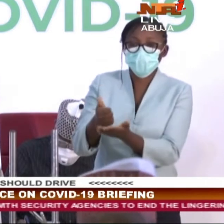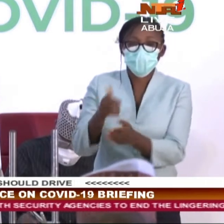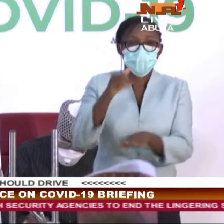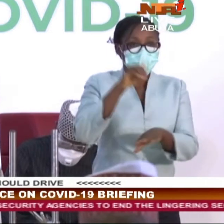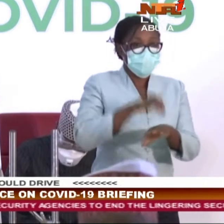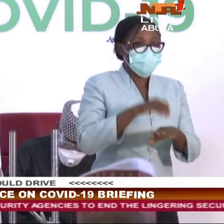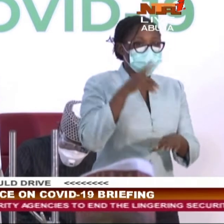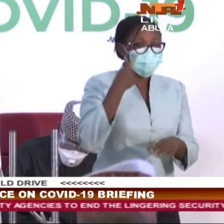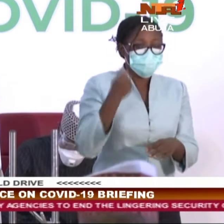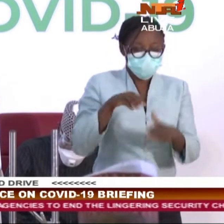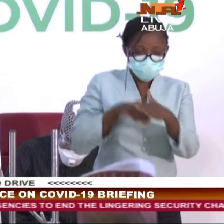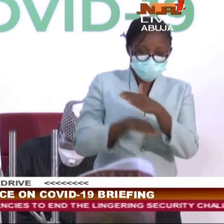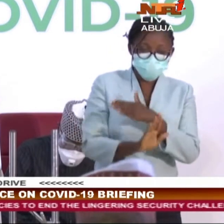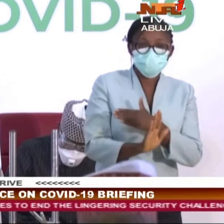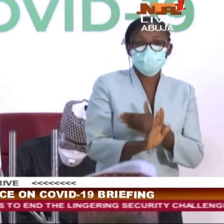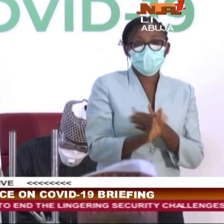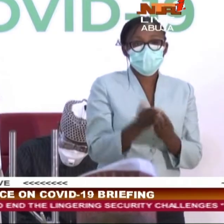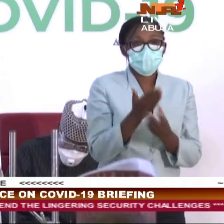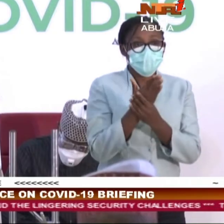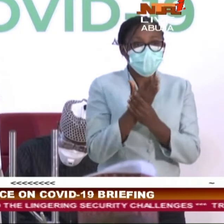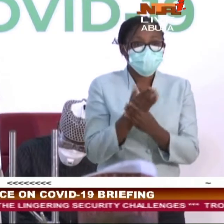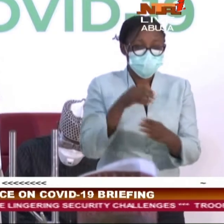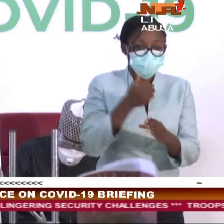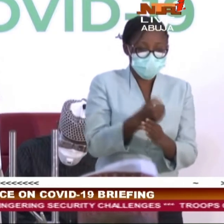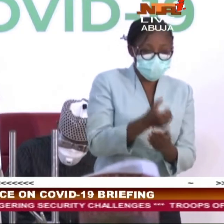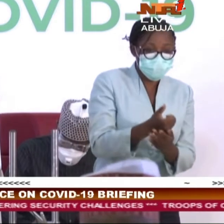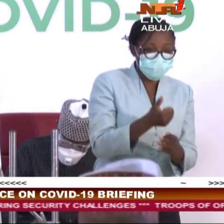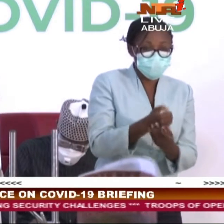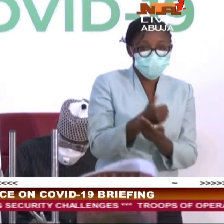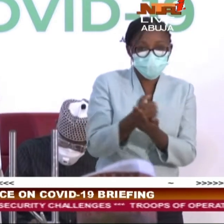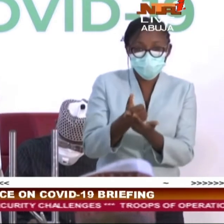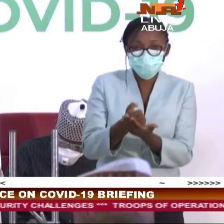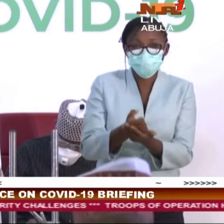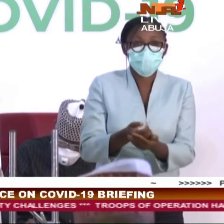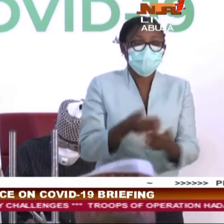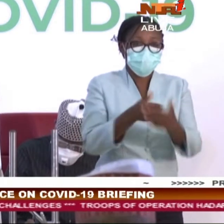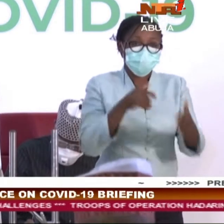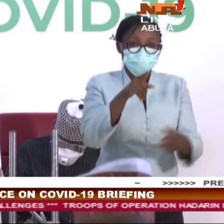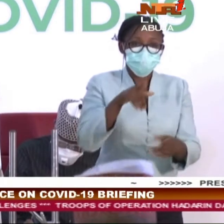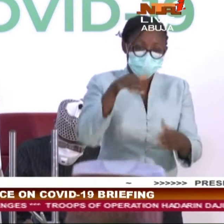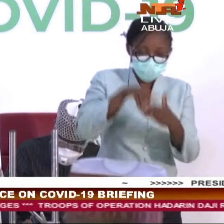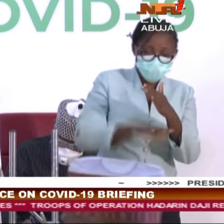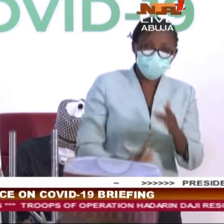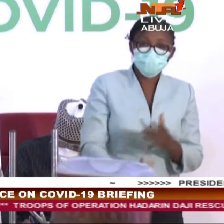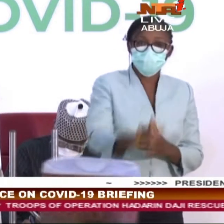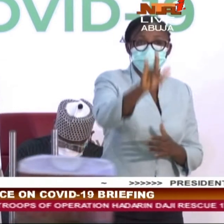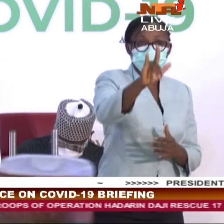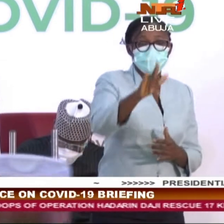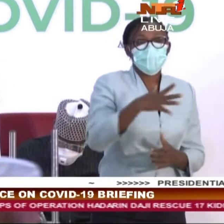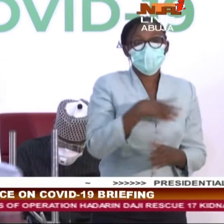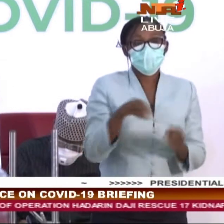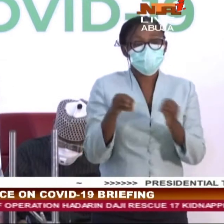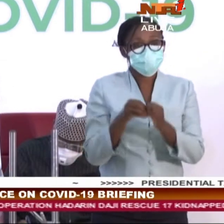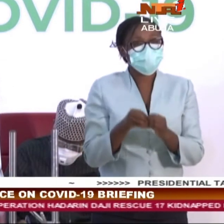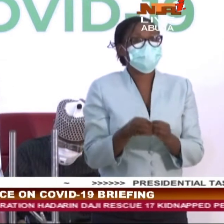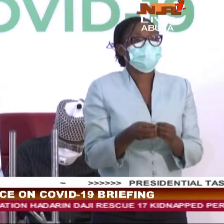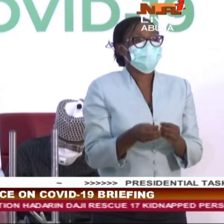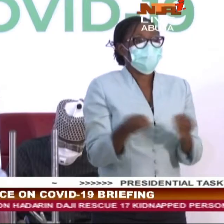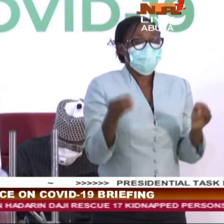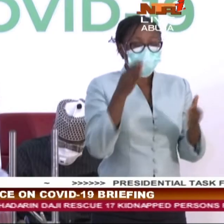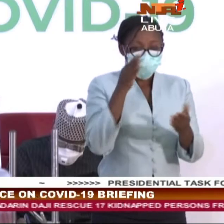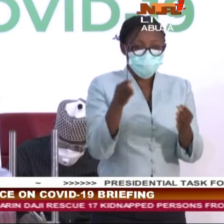to the airport. You'll have hand sanitization when you are boarding the plane. There are so many additional things that have been